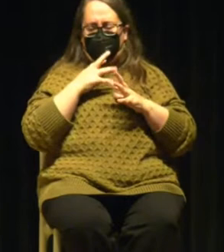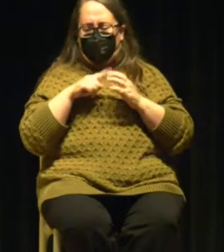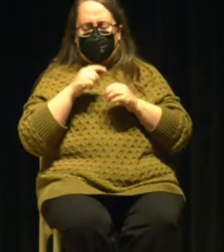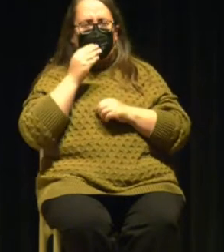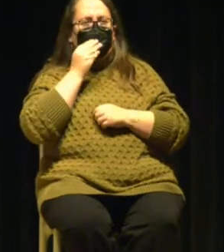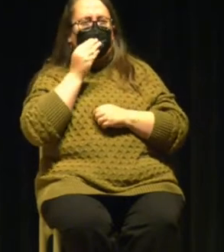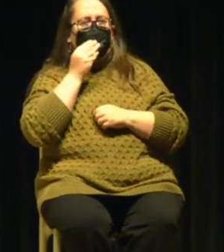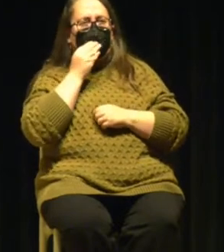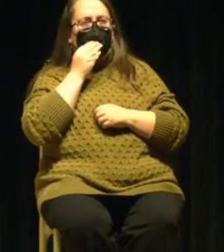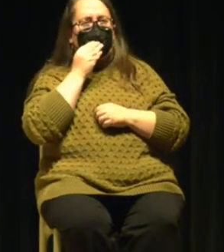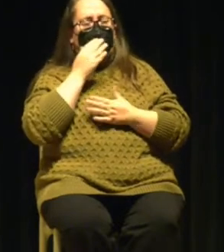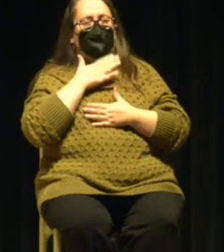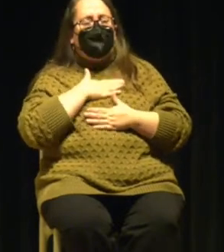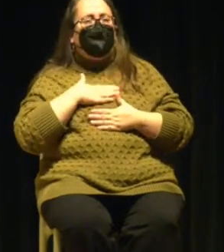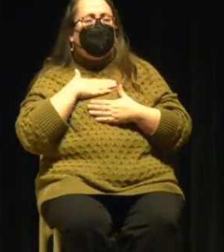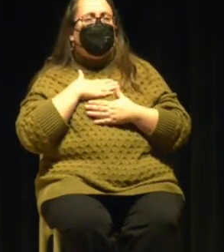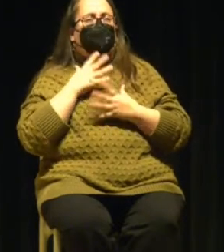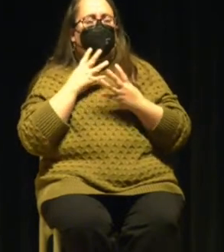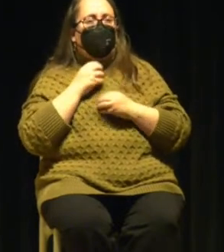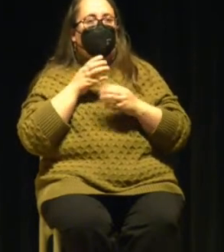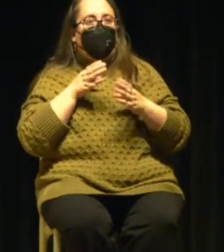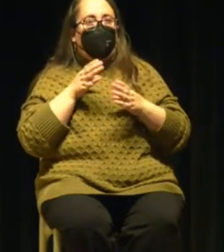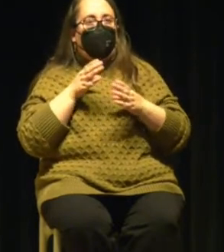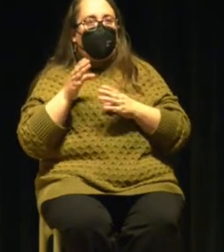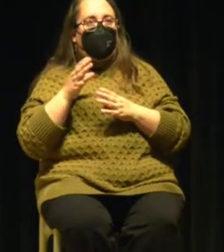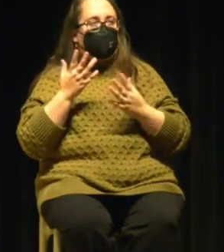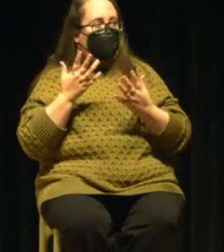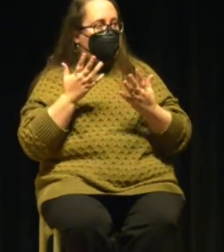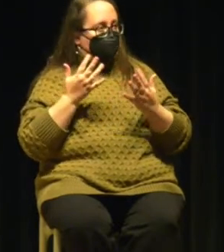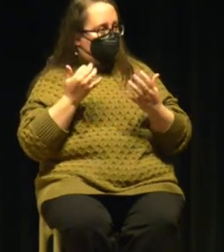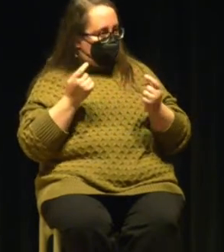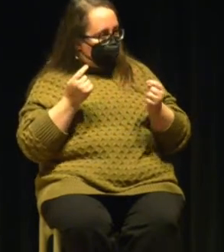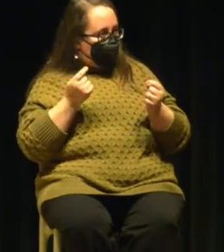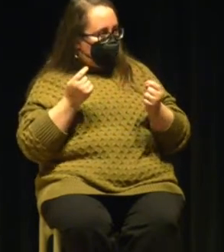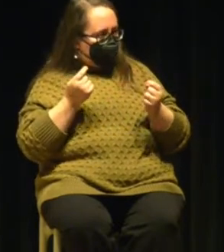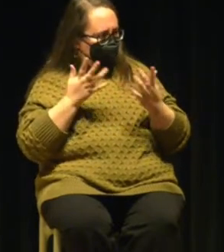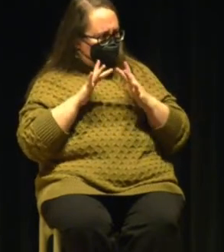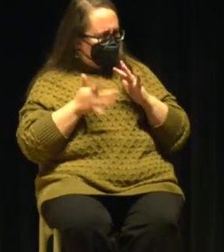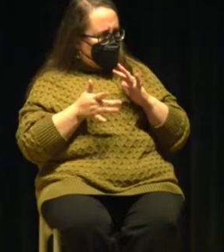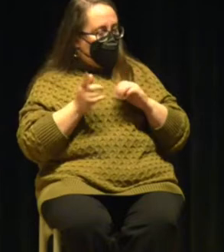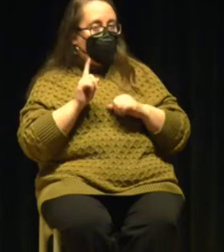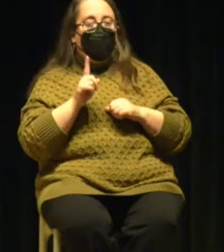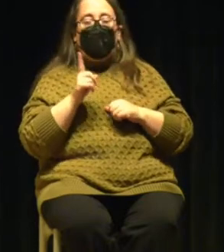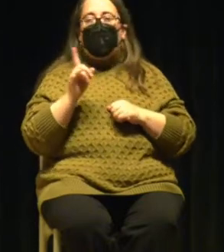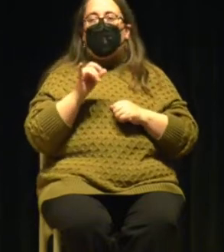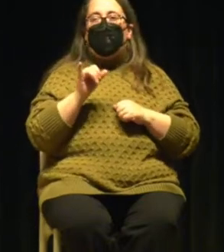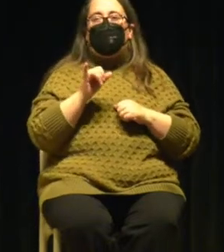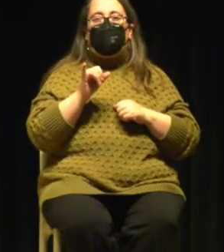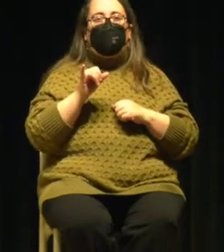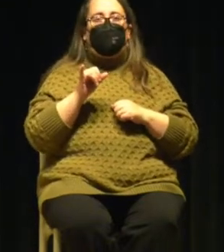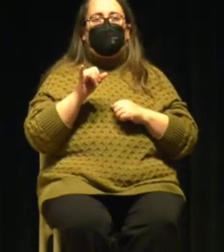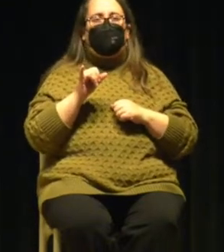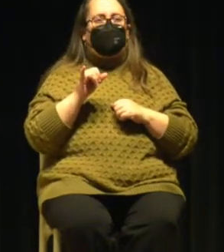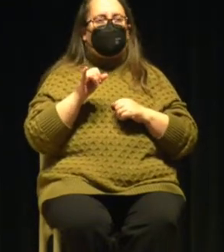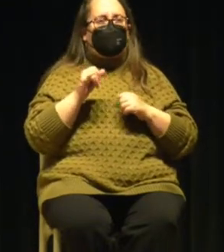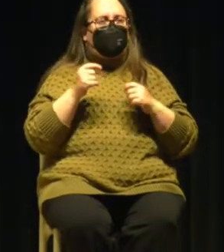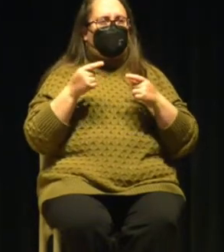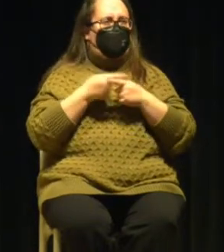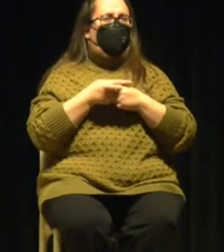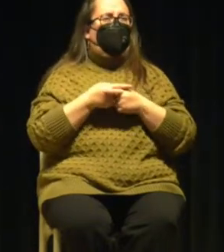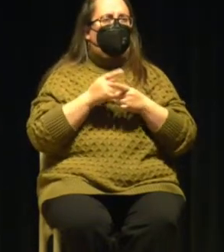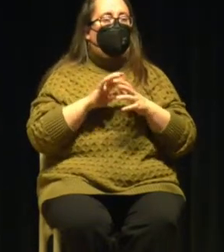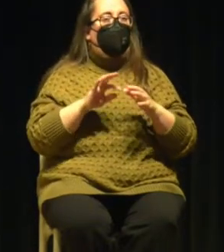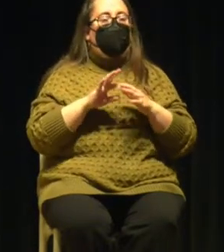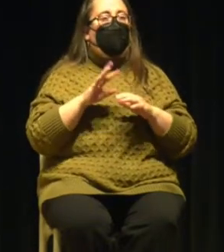food in such a rich, joyous way. I'm like, what's the disconnect? She's like, it's like you're sending mixed signals. And I said, I'm not